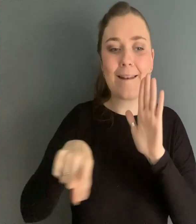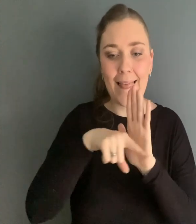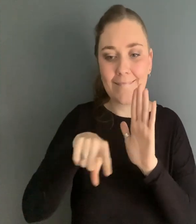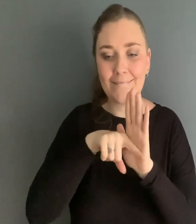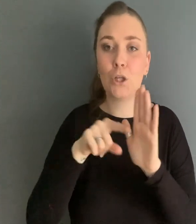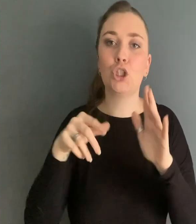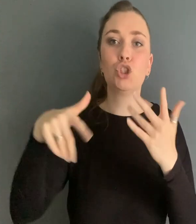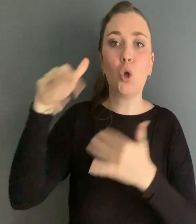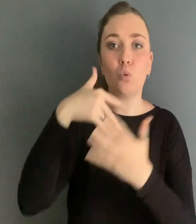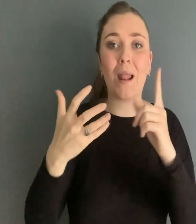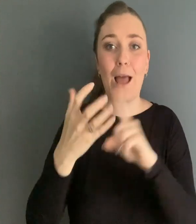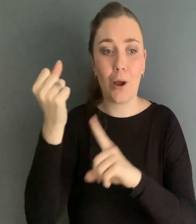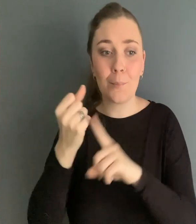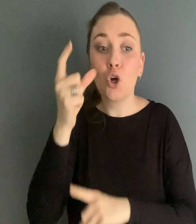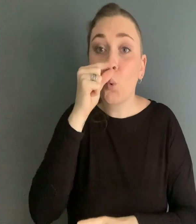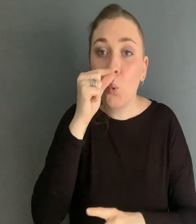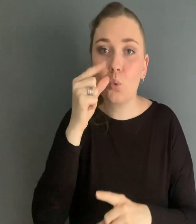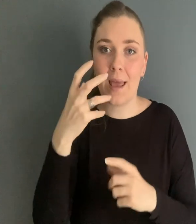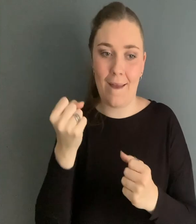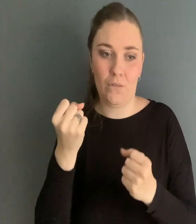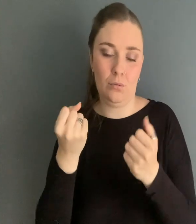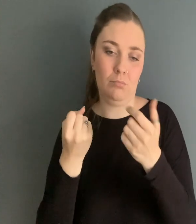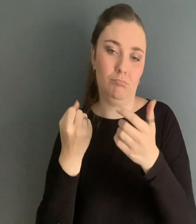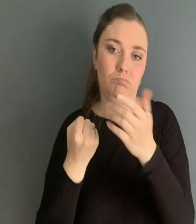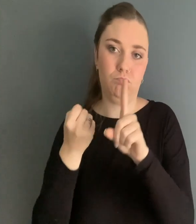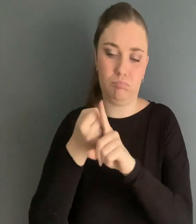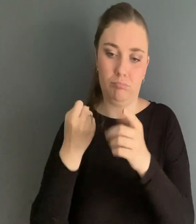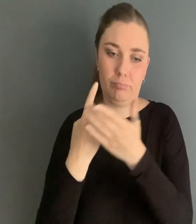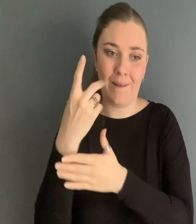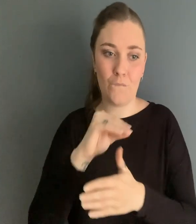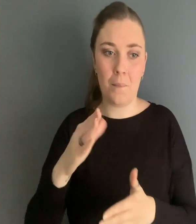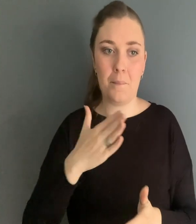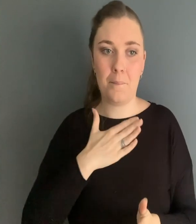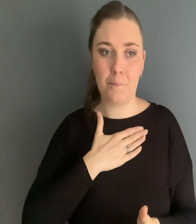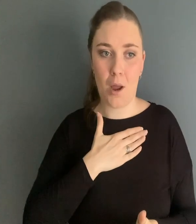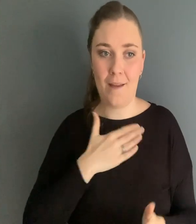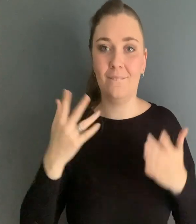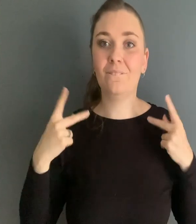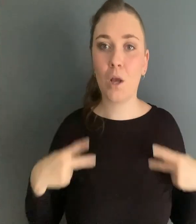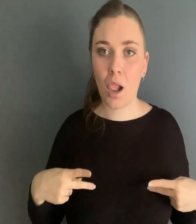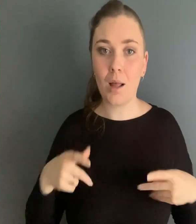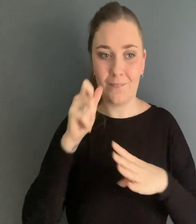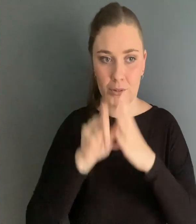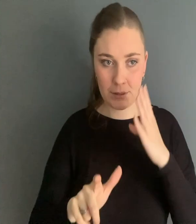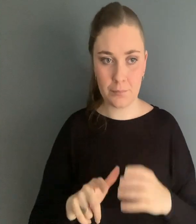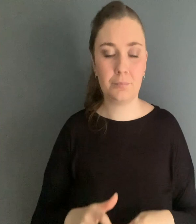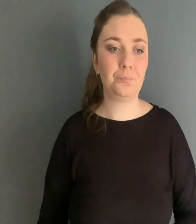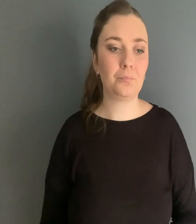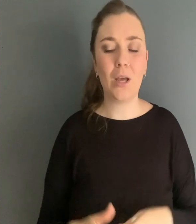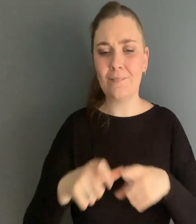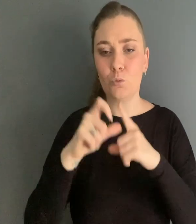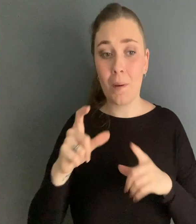social outcomes that could have resulted from my physical difficulties,